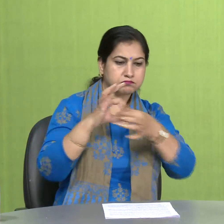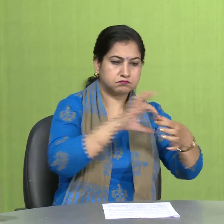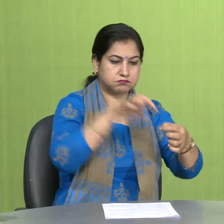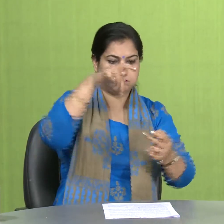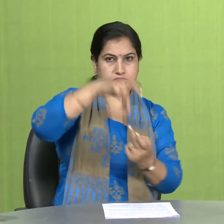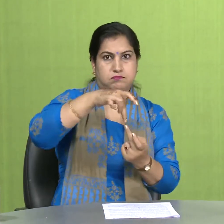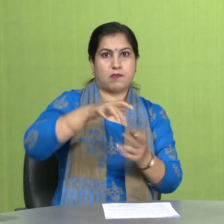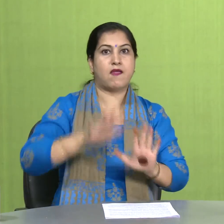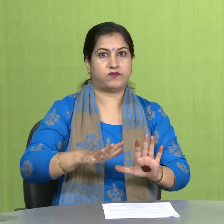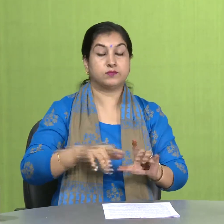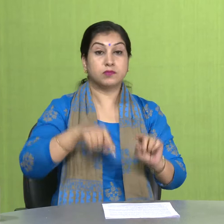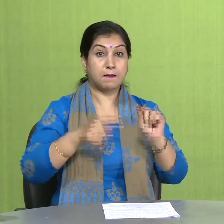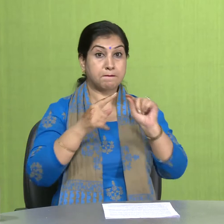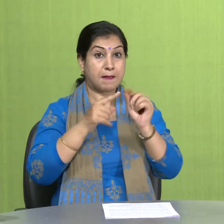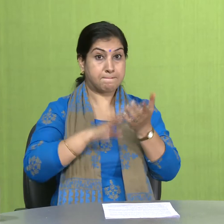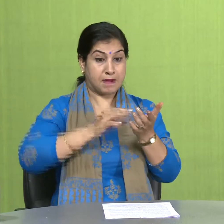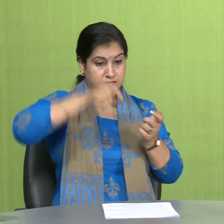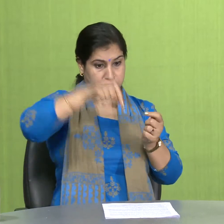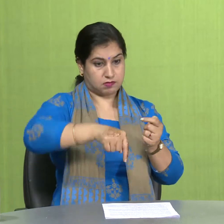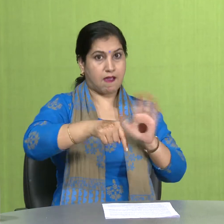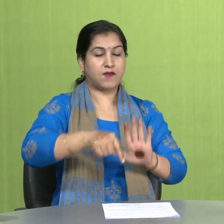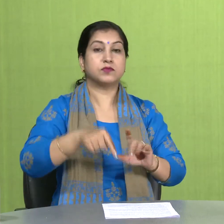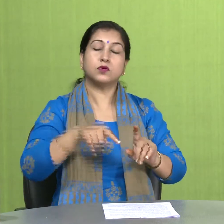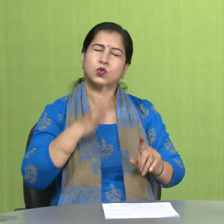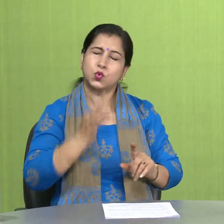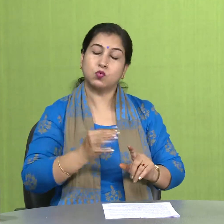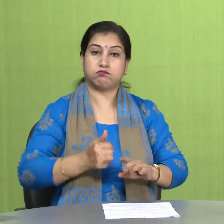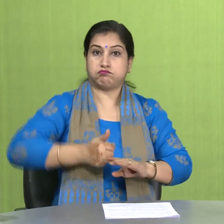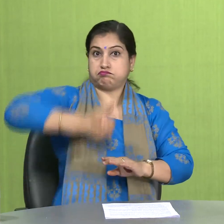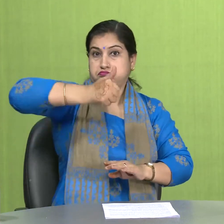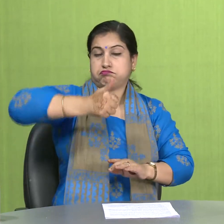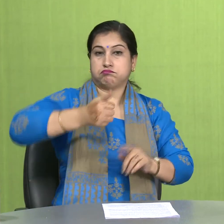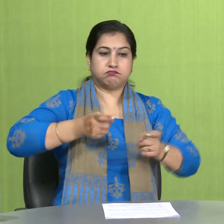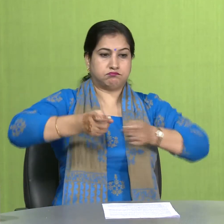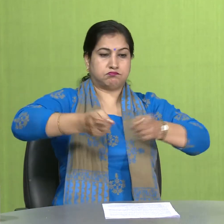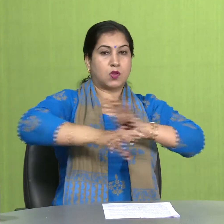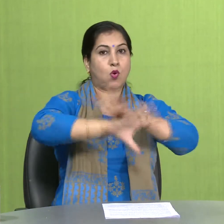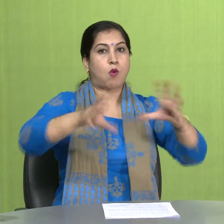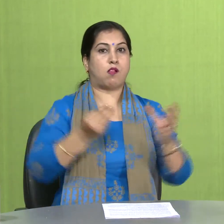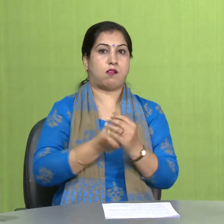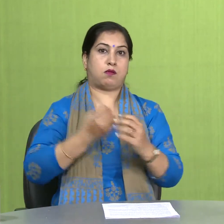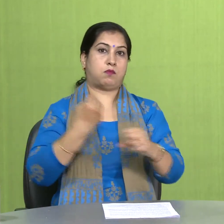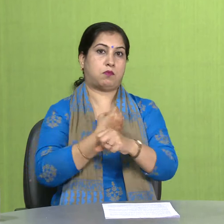It is the Prime Minister who is the real head of the Union Executive.